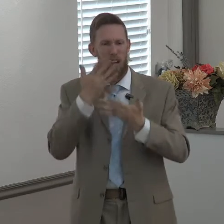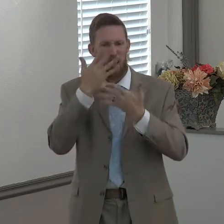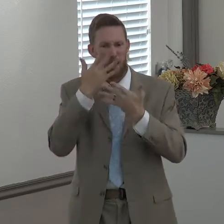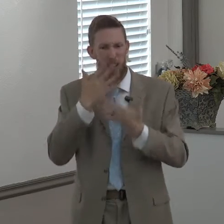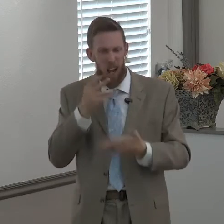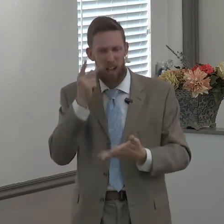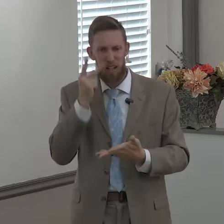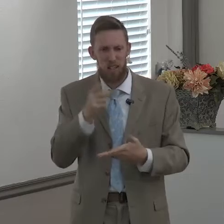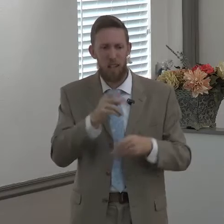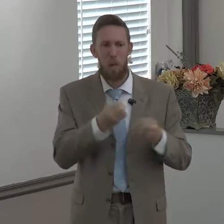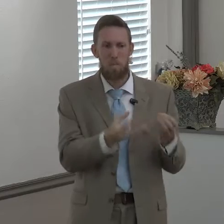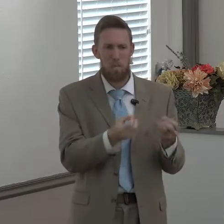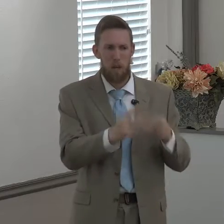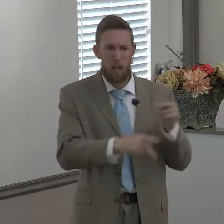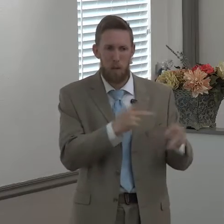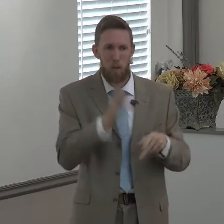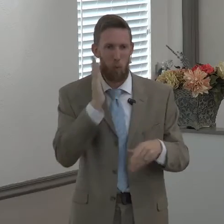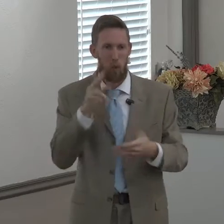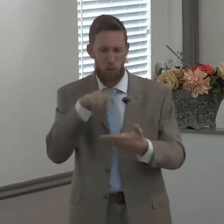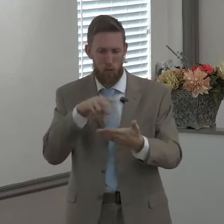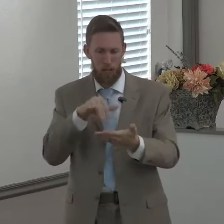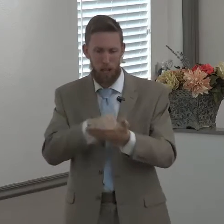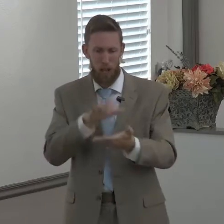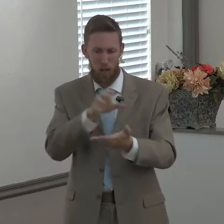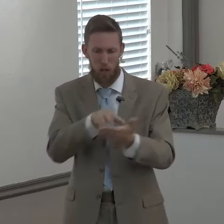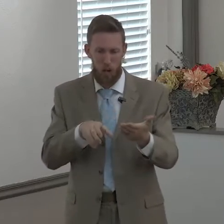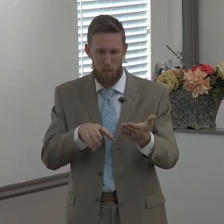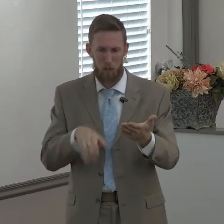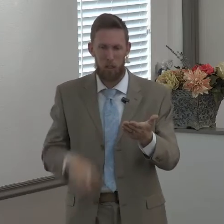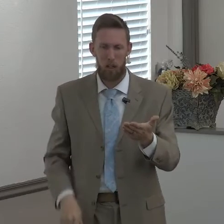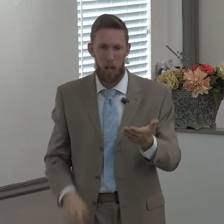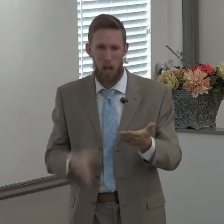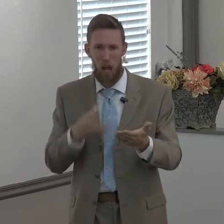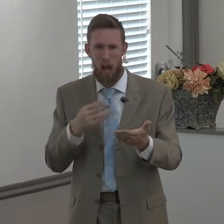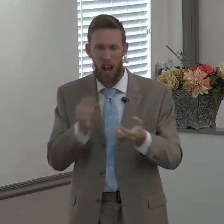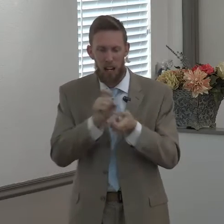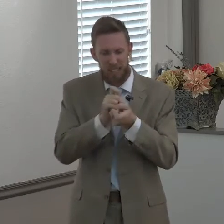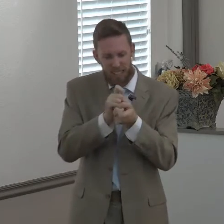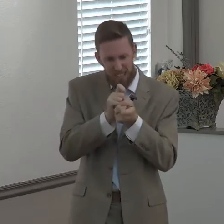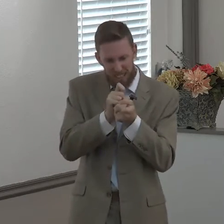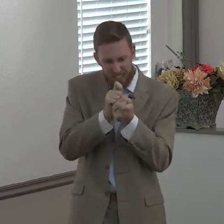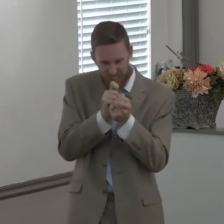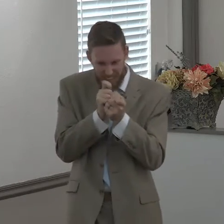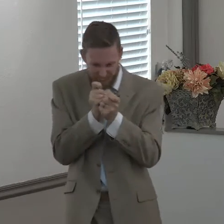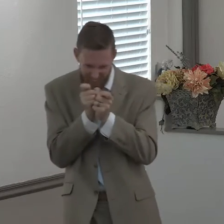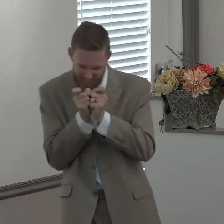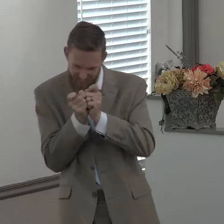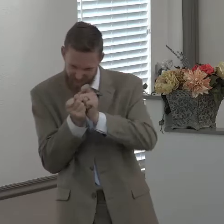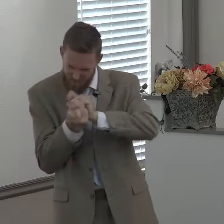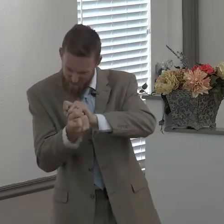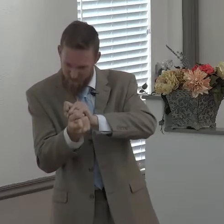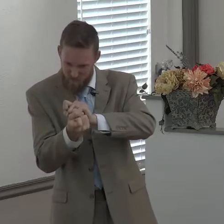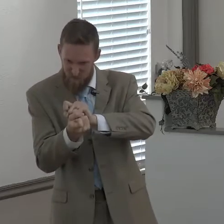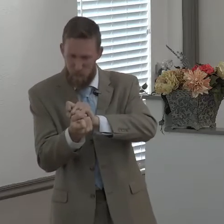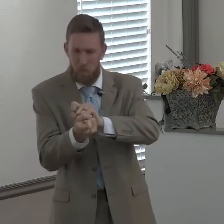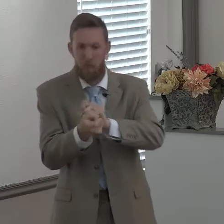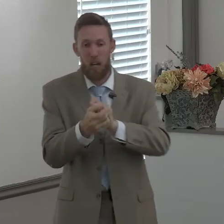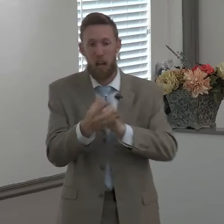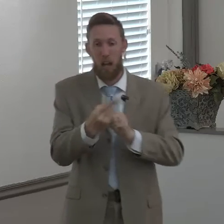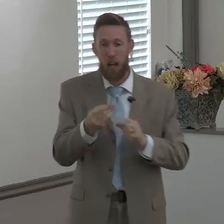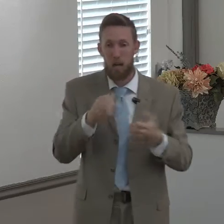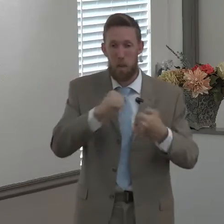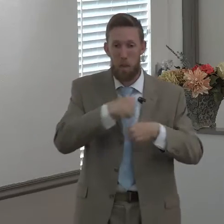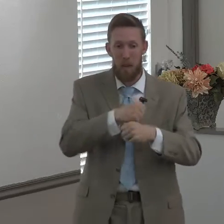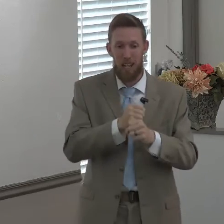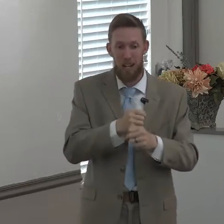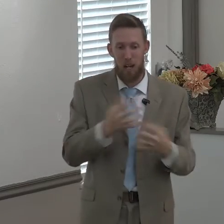Sadly, the world takes 1 Corinthians chapter 13 and twists it from its true Christian